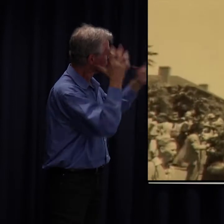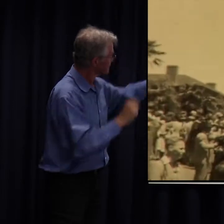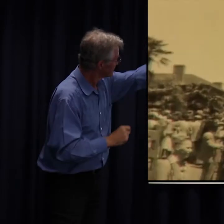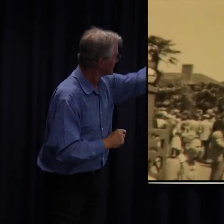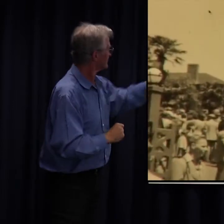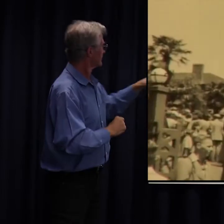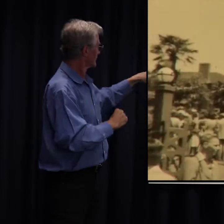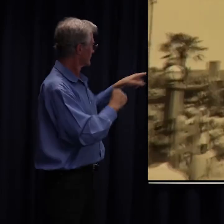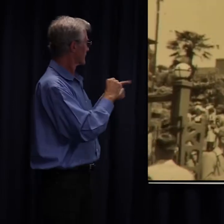is he? Just, I don't know.